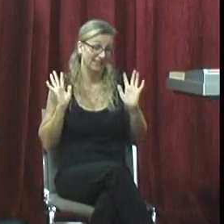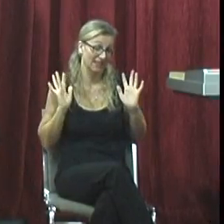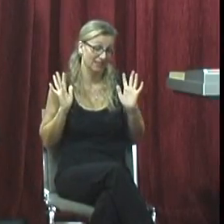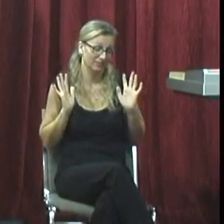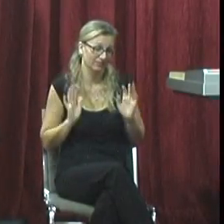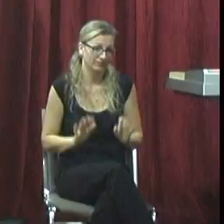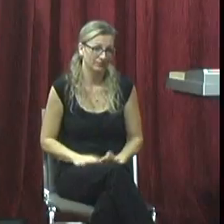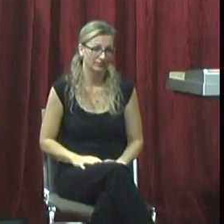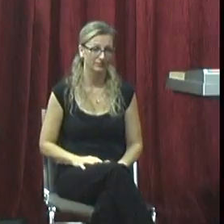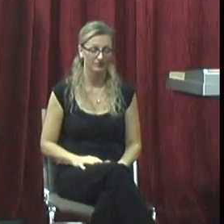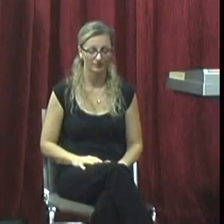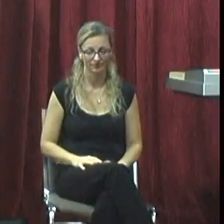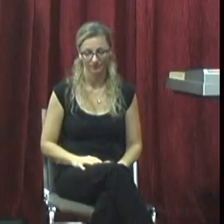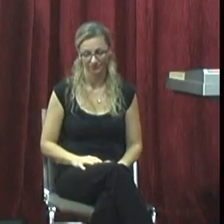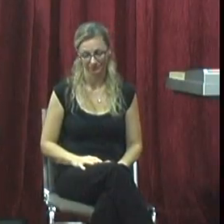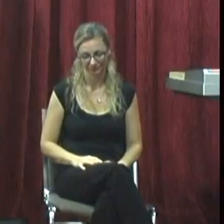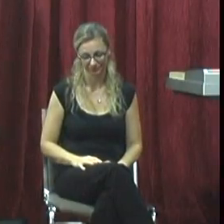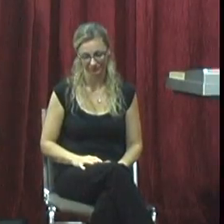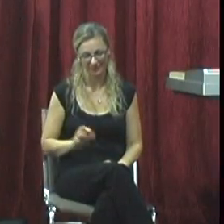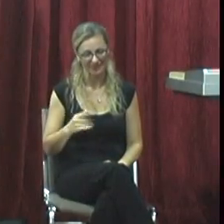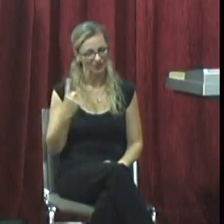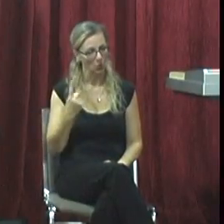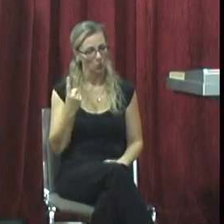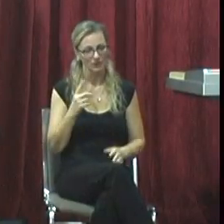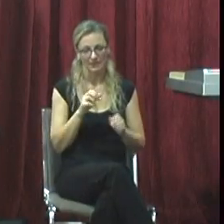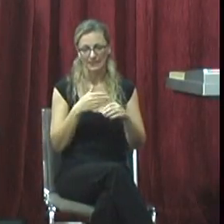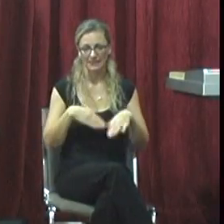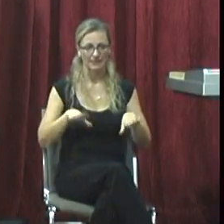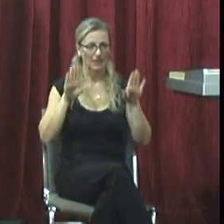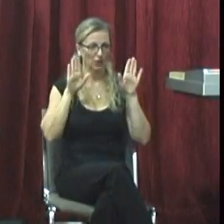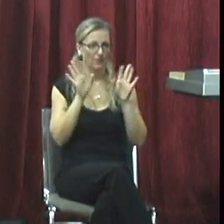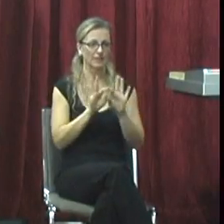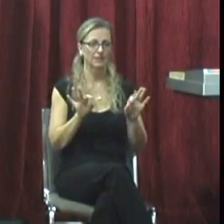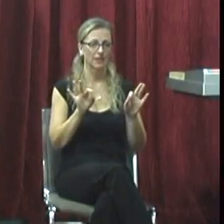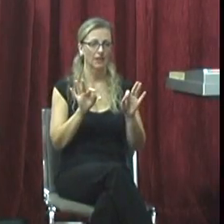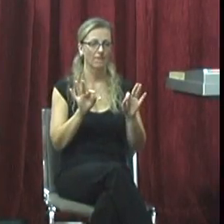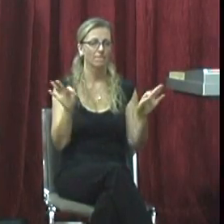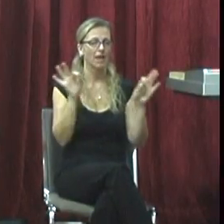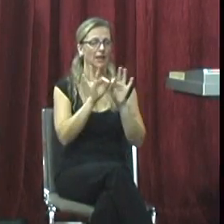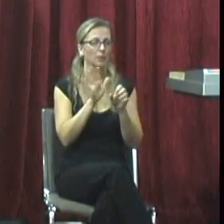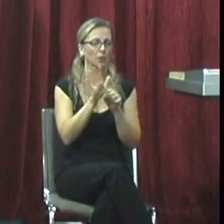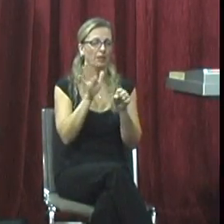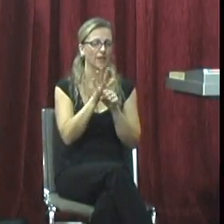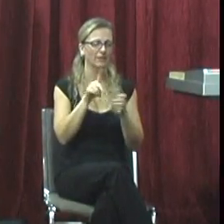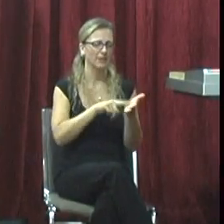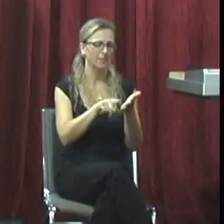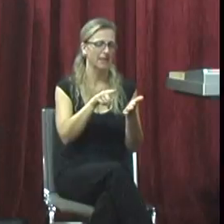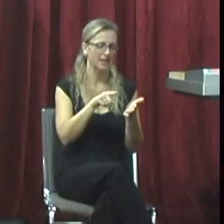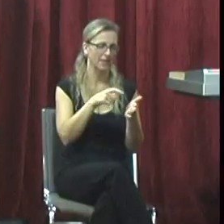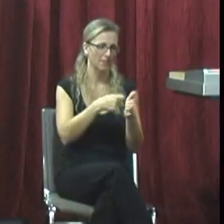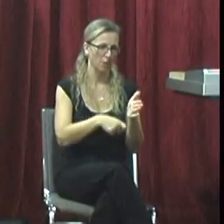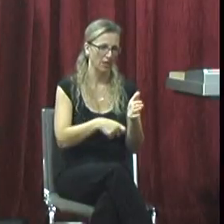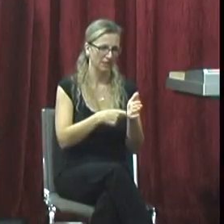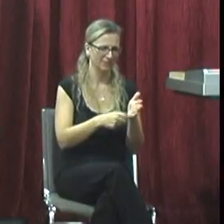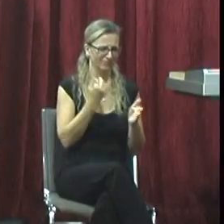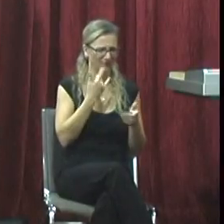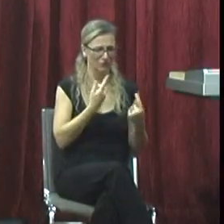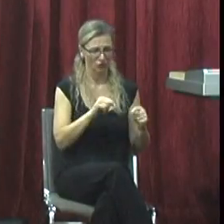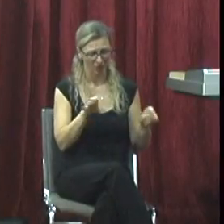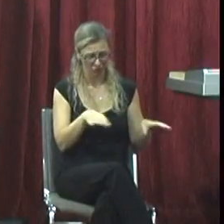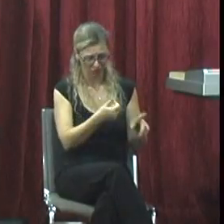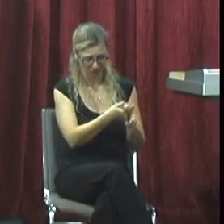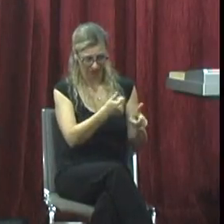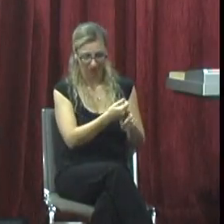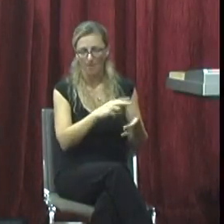only sacrifice that is valuable enough to pay the price. Trying to do it yourself means you're not